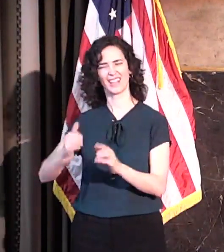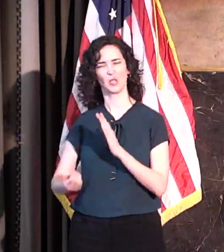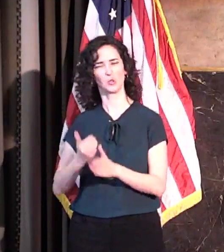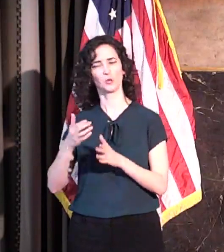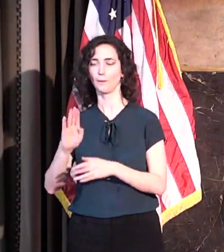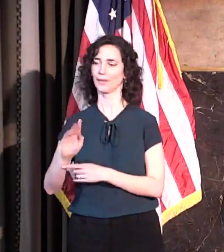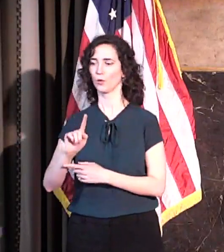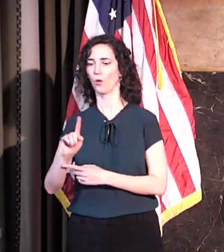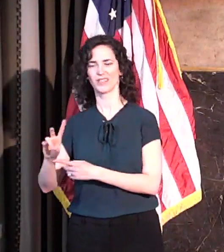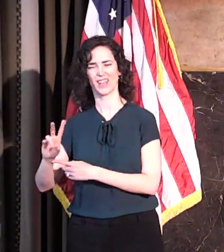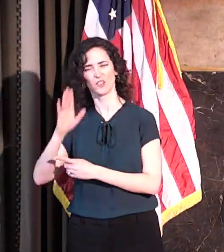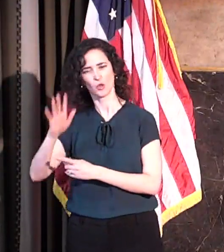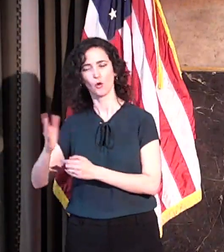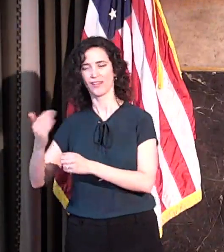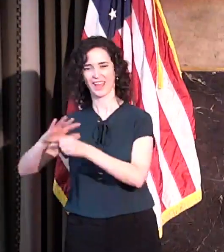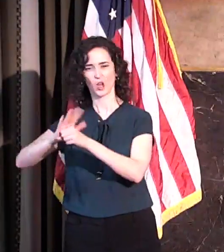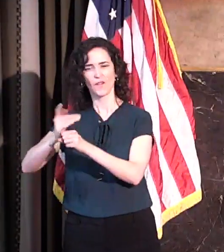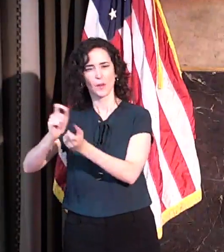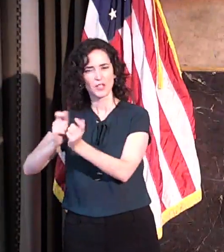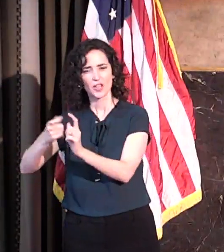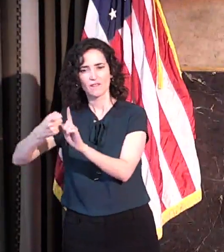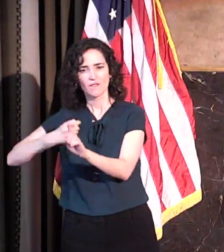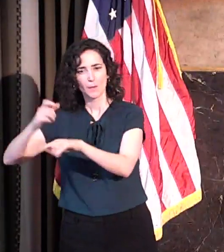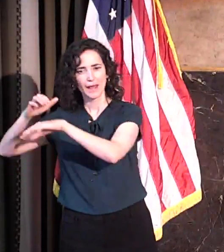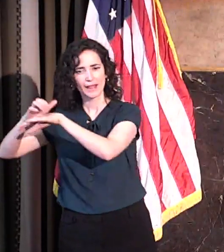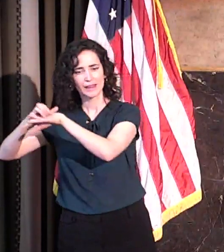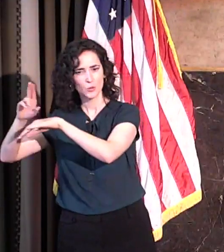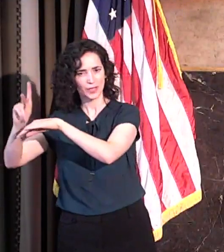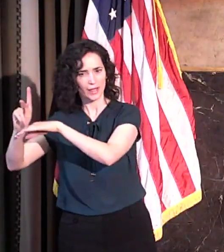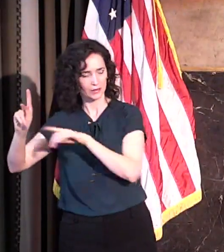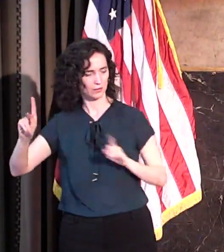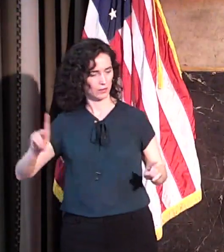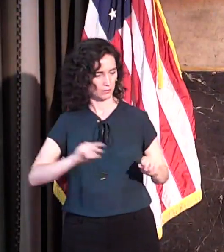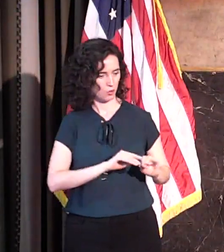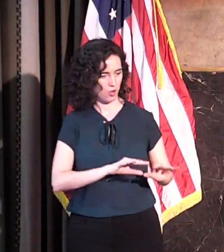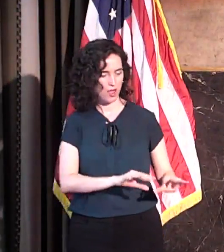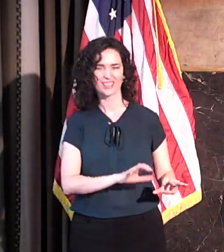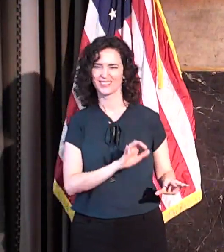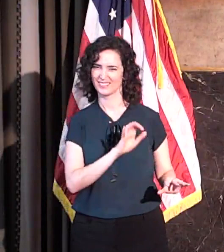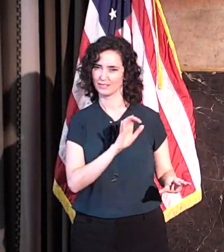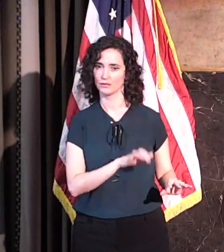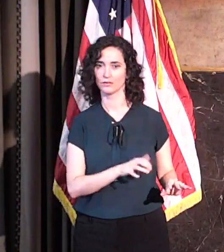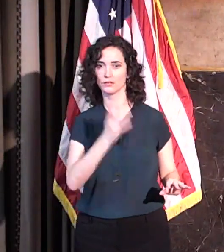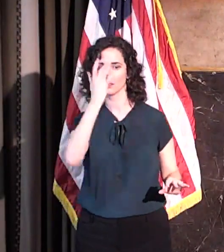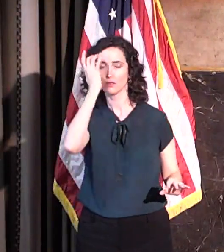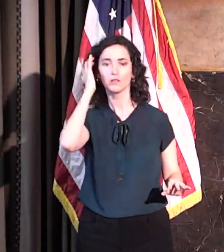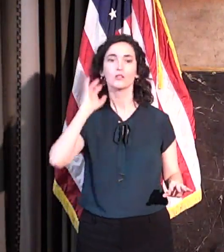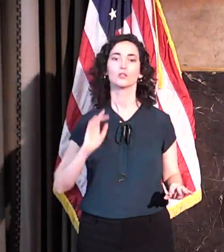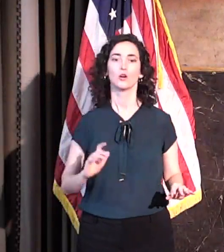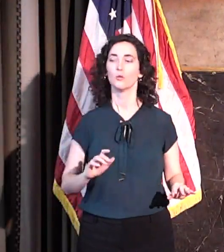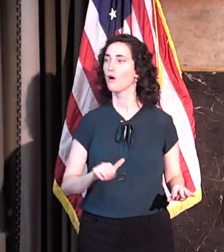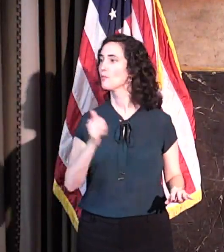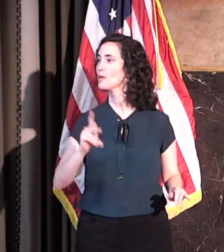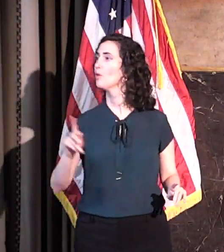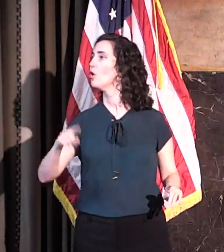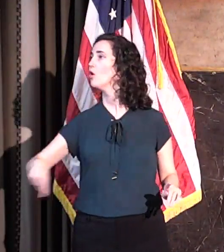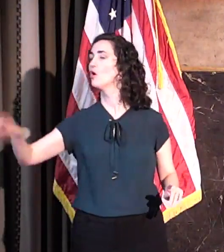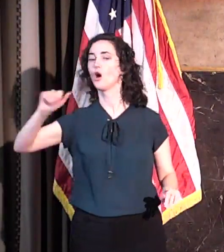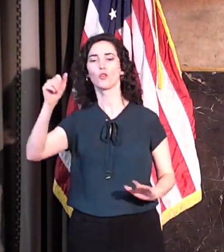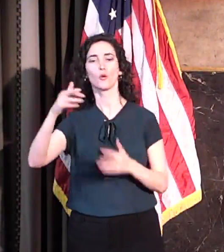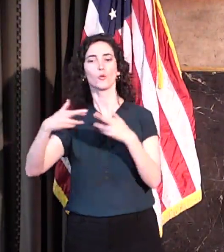region. And you don't want to make too much of that because people in all the other 8 regions say, well, we don't have a problem.